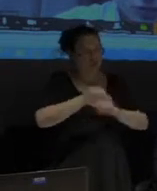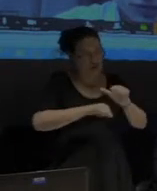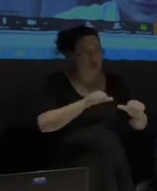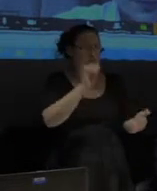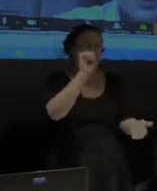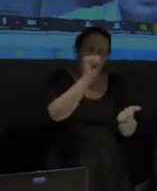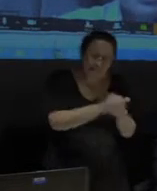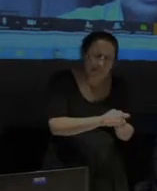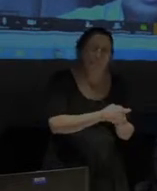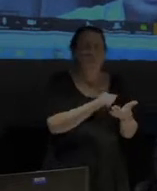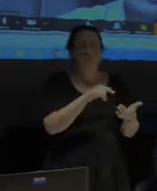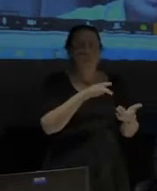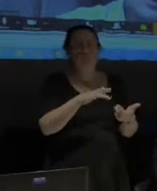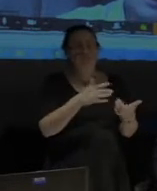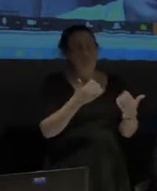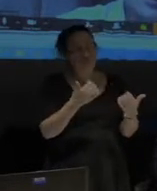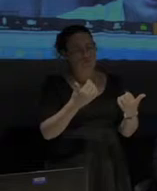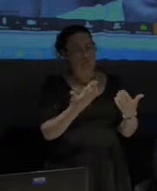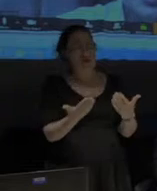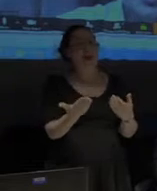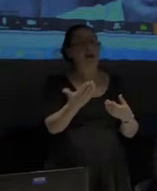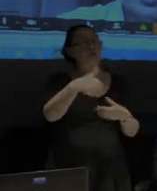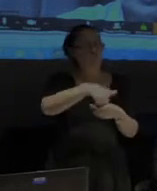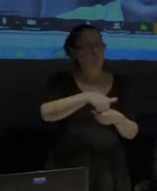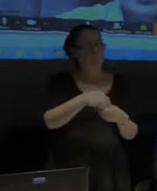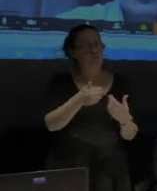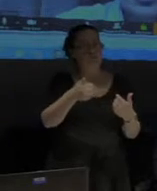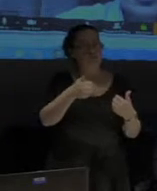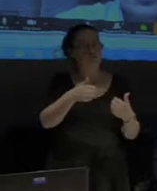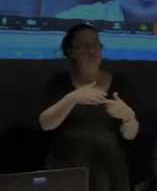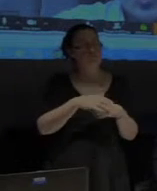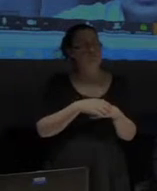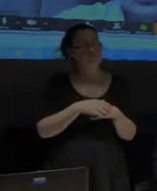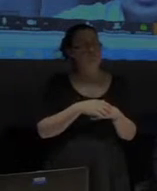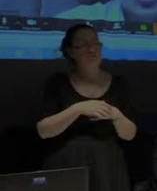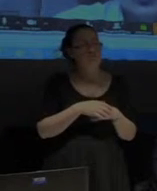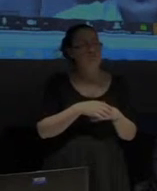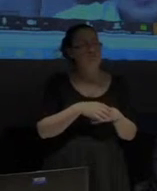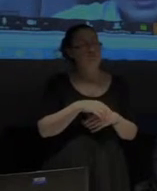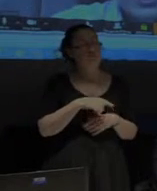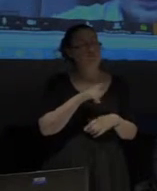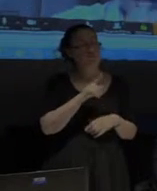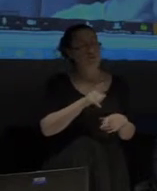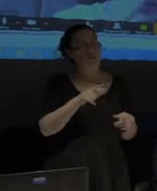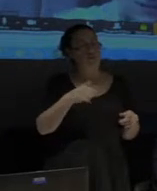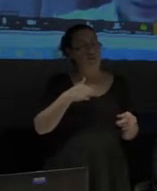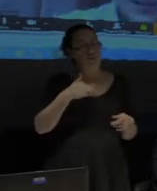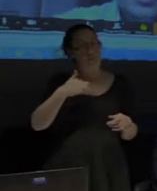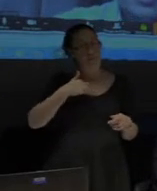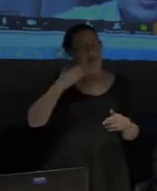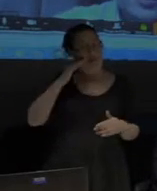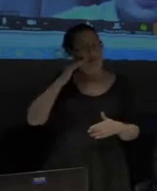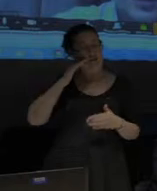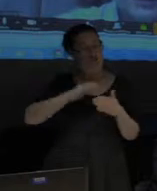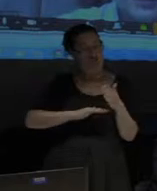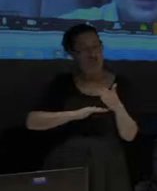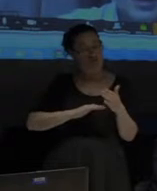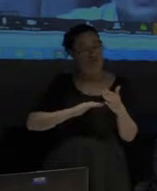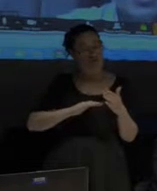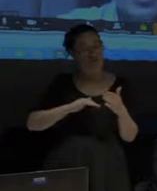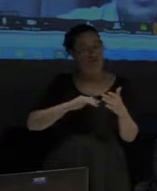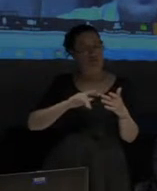solution, I highlight that experience because it's one that showed to me in that tiny slice of life